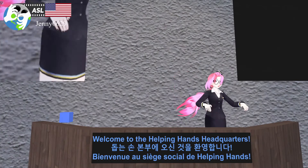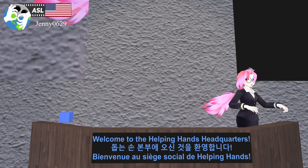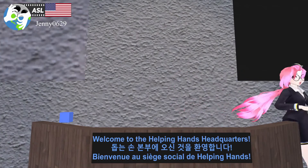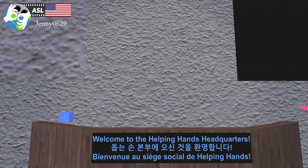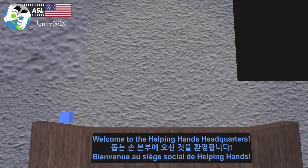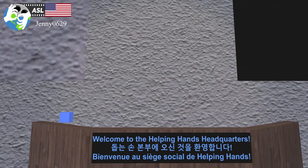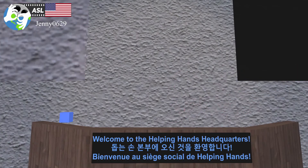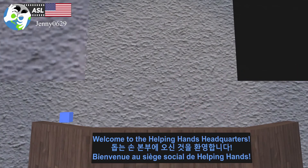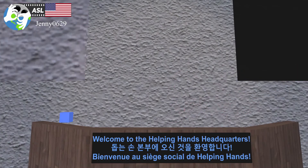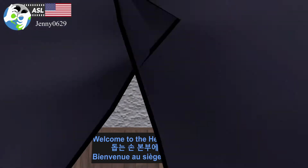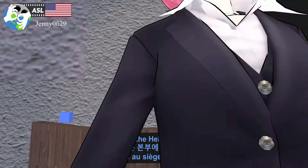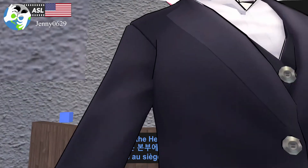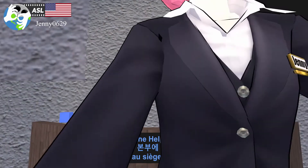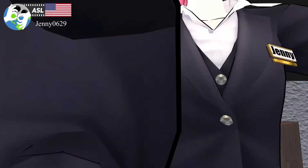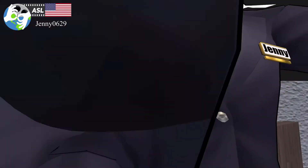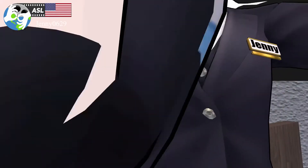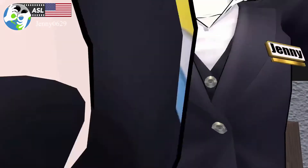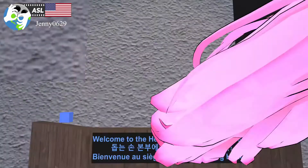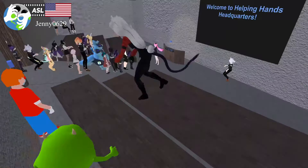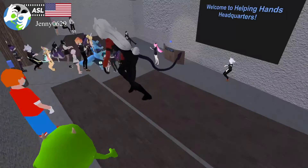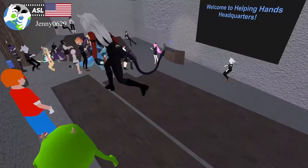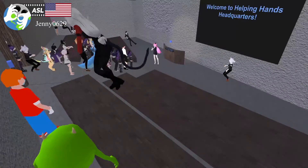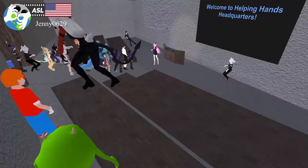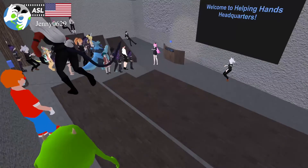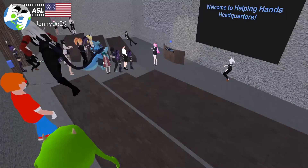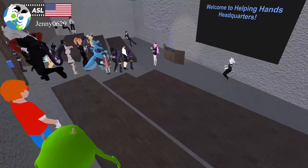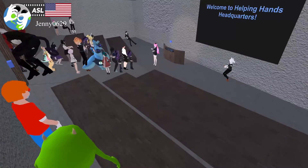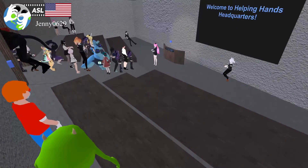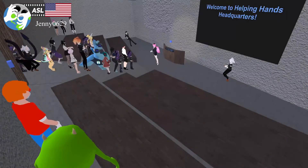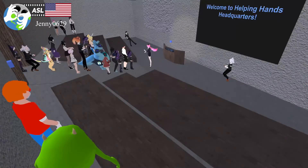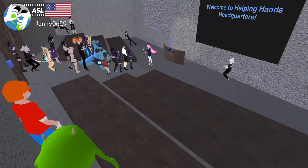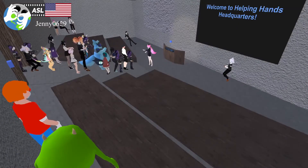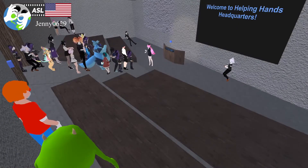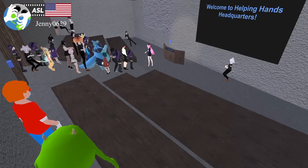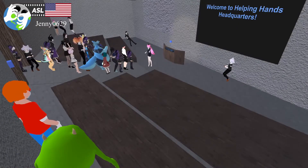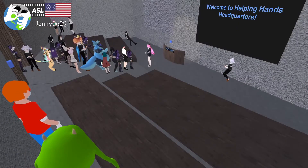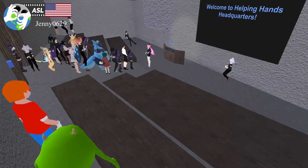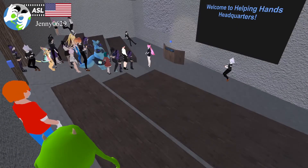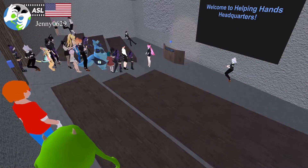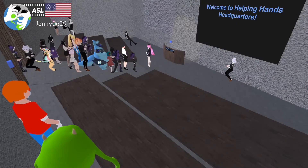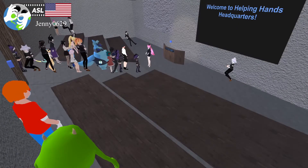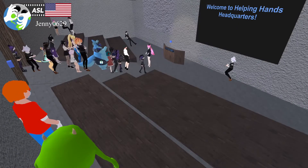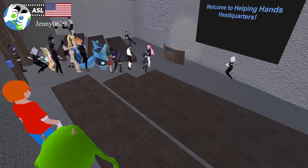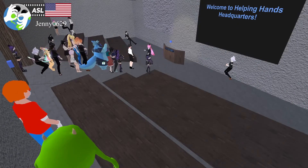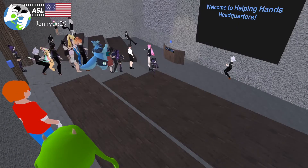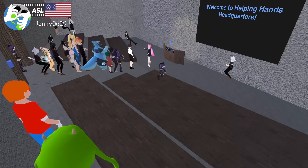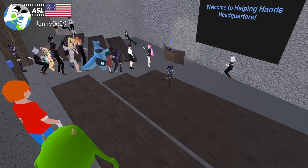All right, ready? I'm gonna point to you and tell you left or right. Ready? You left. You right.